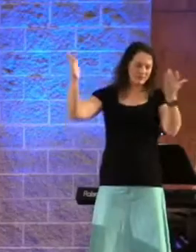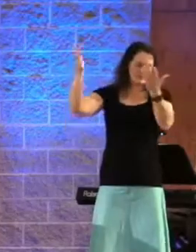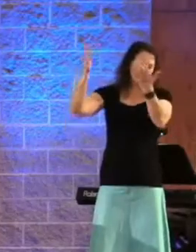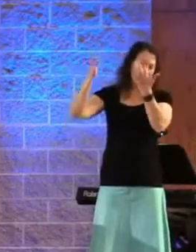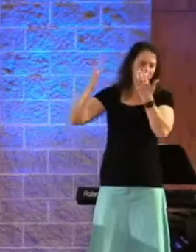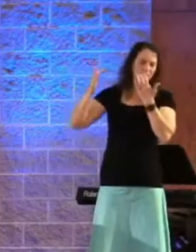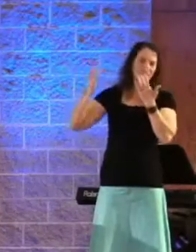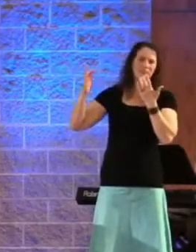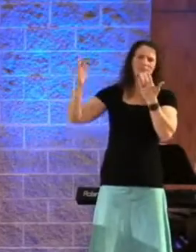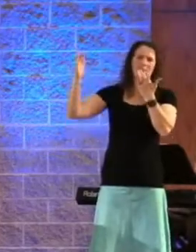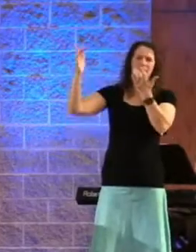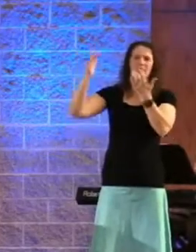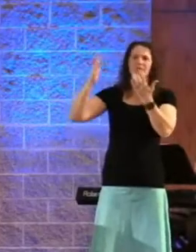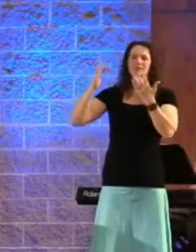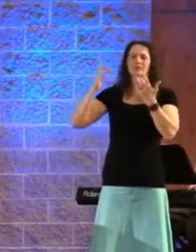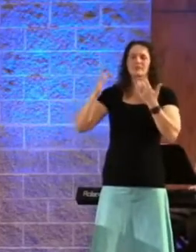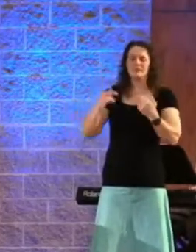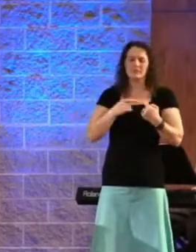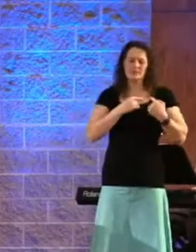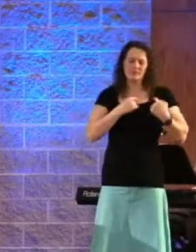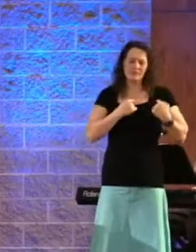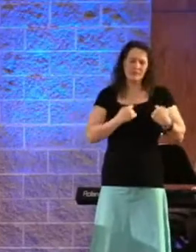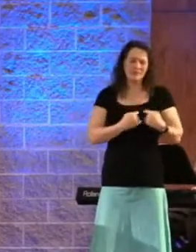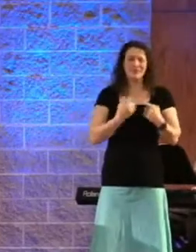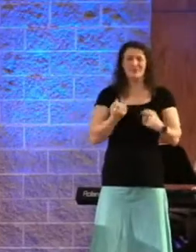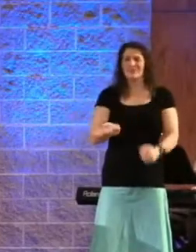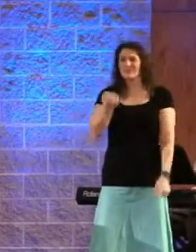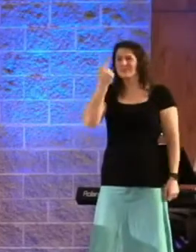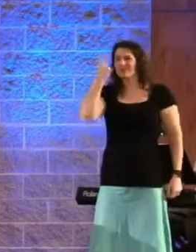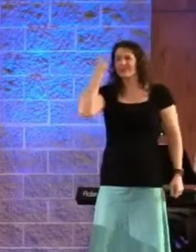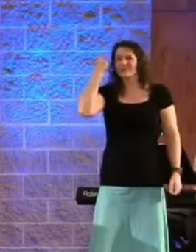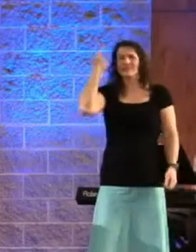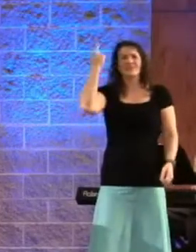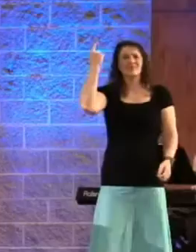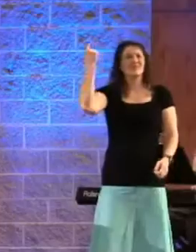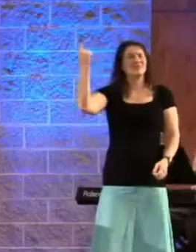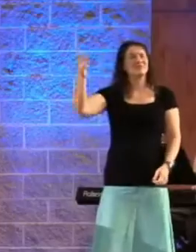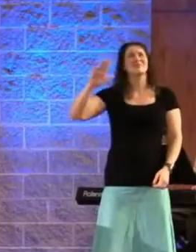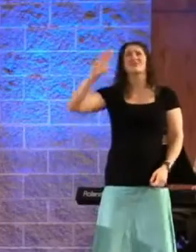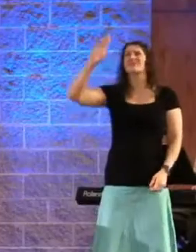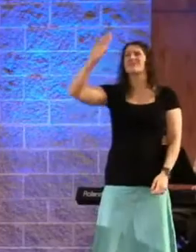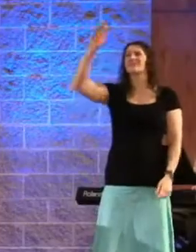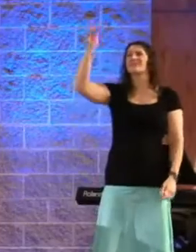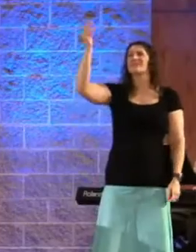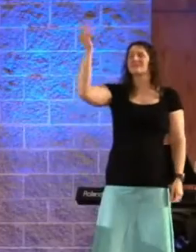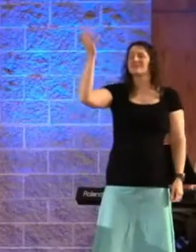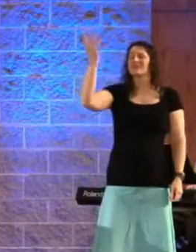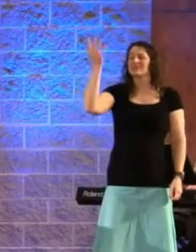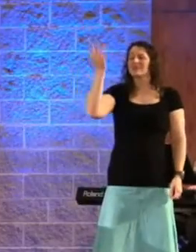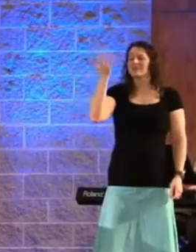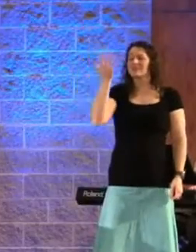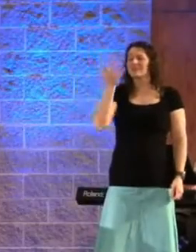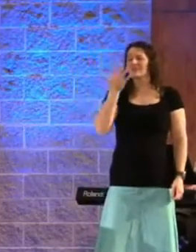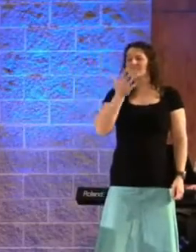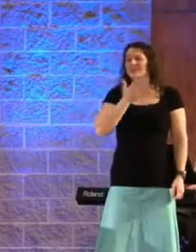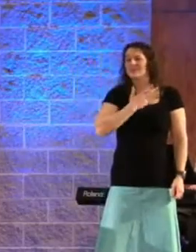could fathom such boundless grace? The God